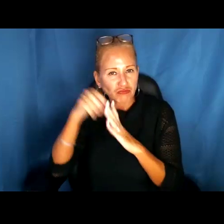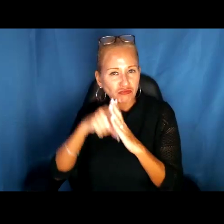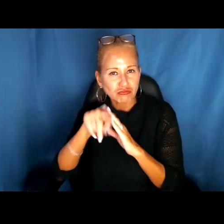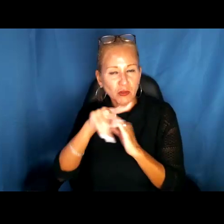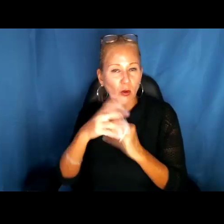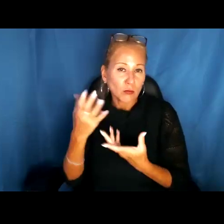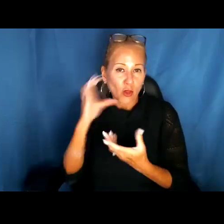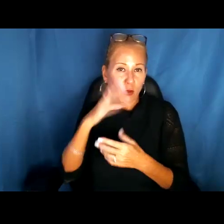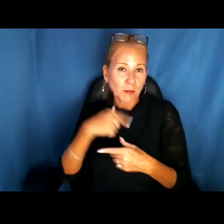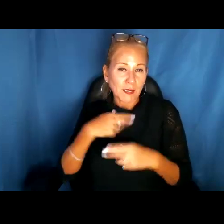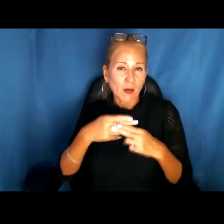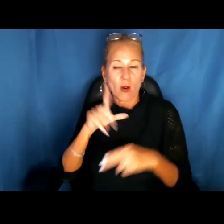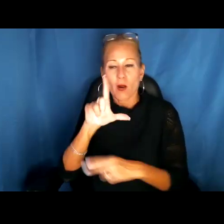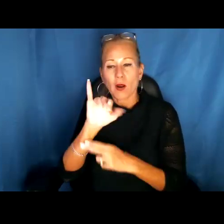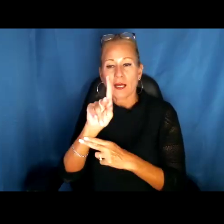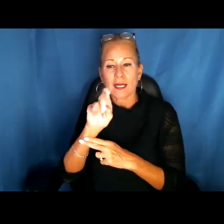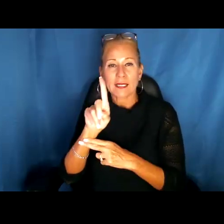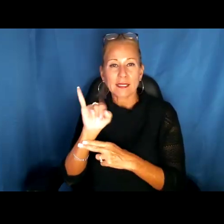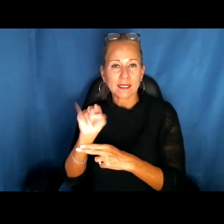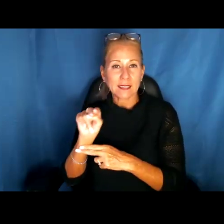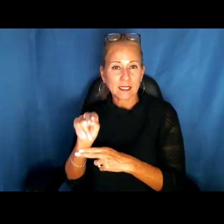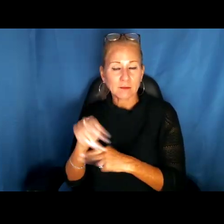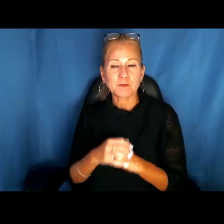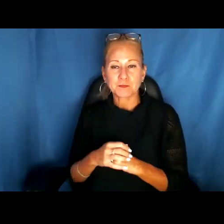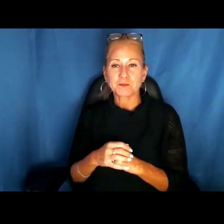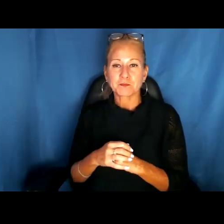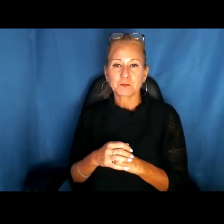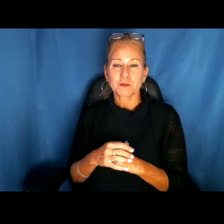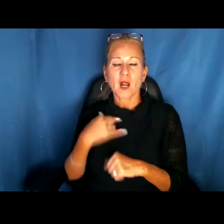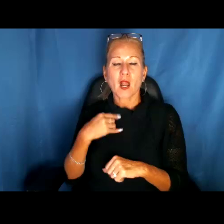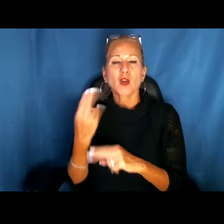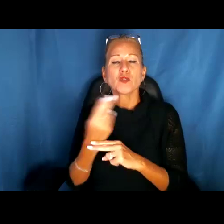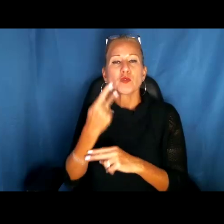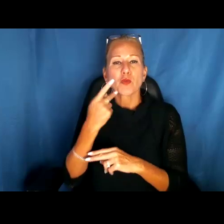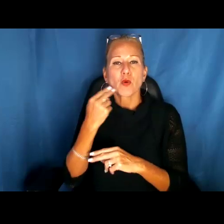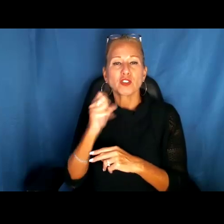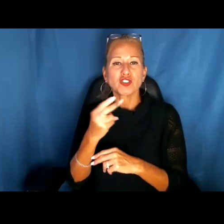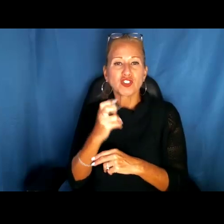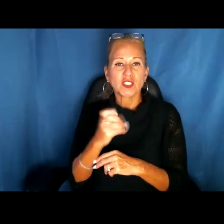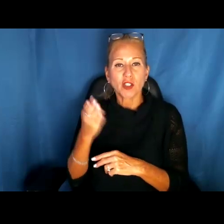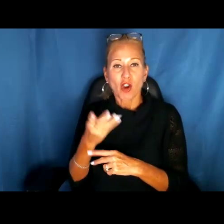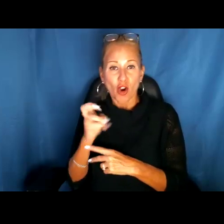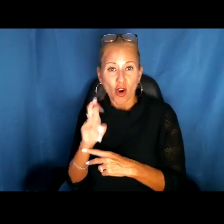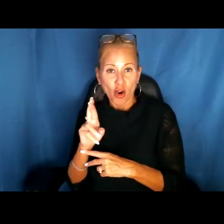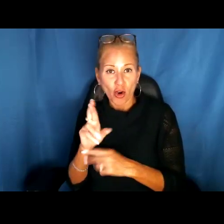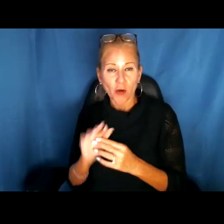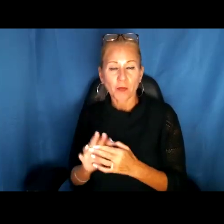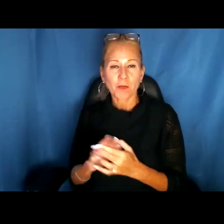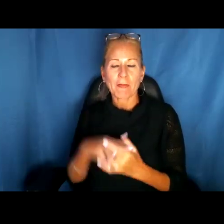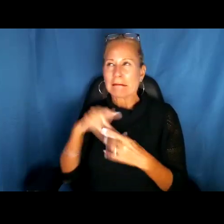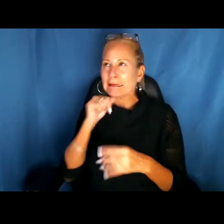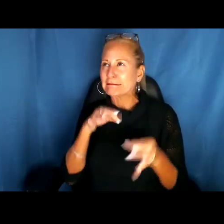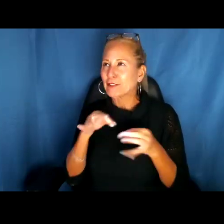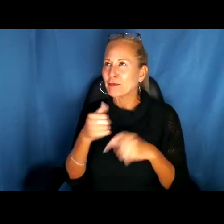me up, or look me up on LinkedIn if you would like. I use the pronouns she, her, and I don't think I did my